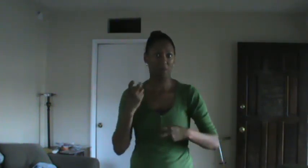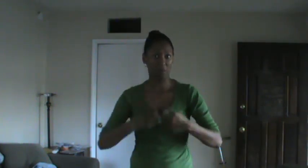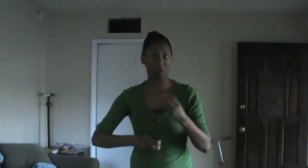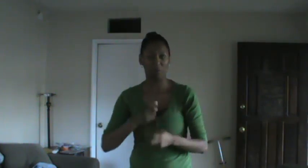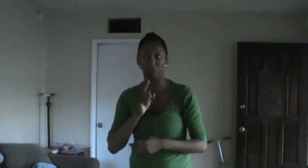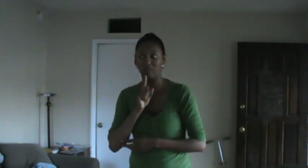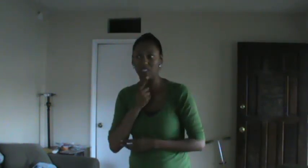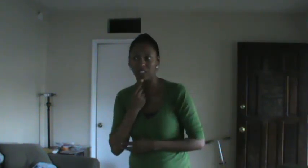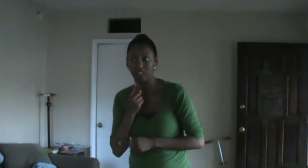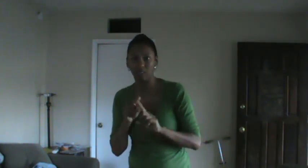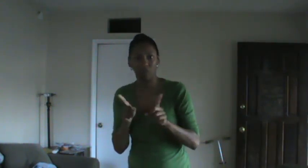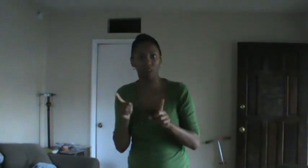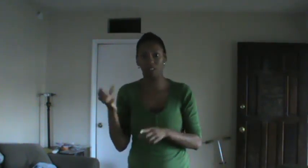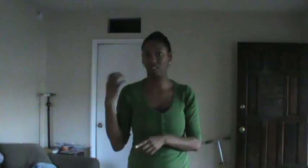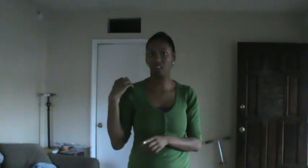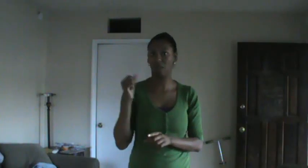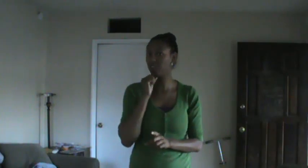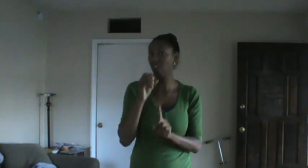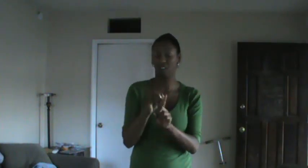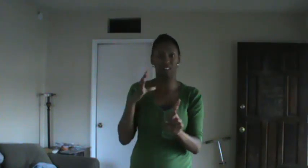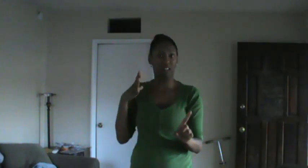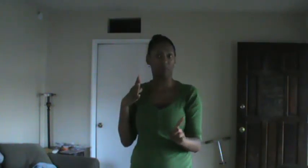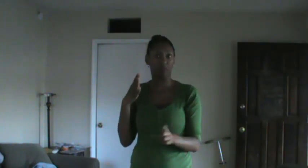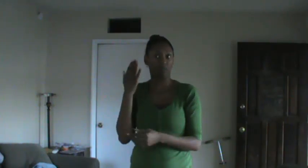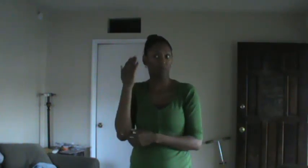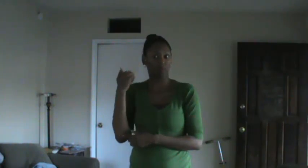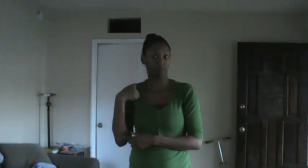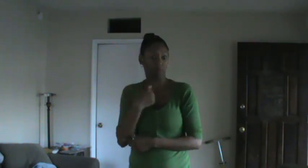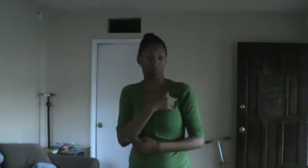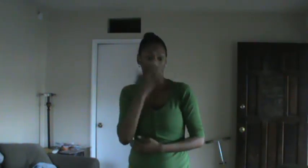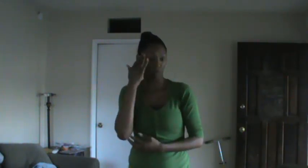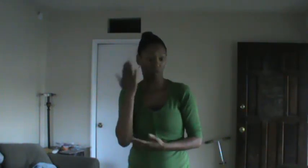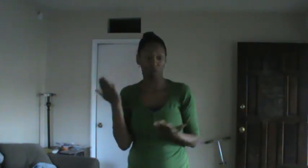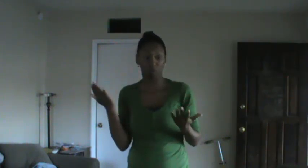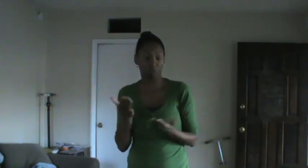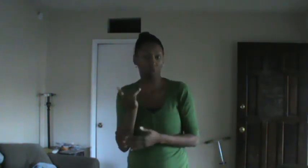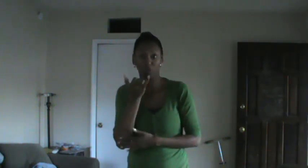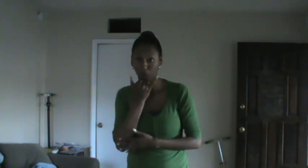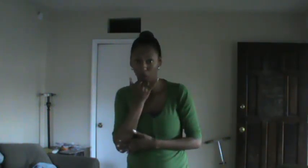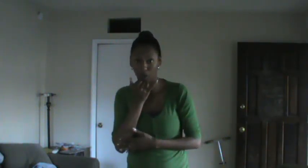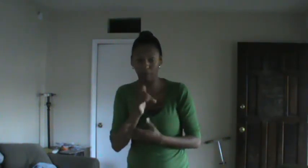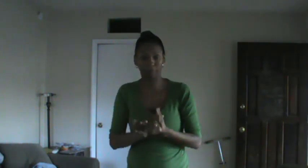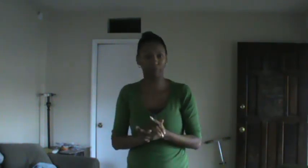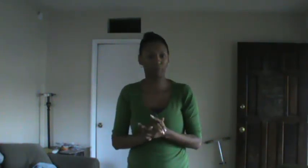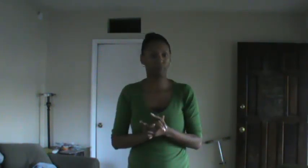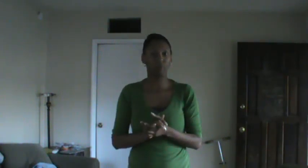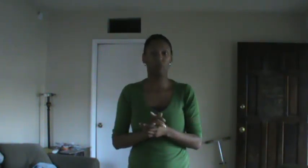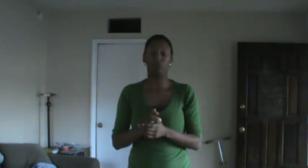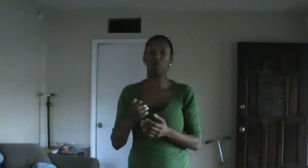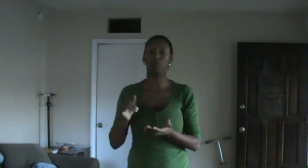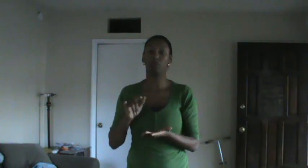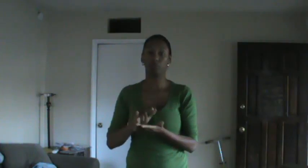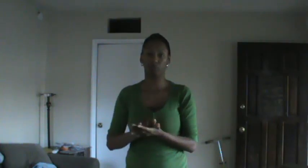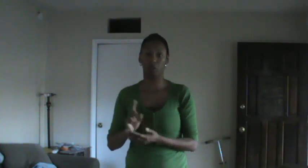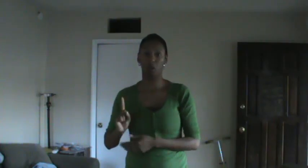the right engine, was on fire. And of course none of us had known this the whole time, and several of the passengers immediately got